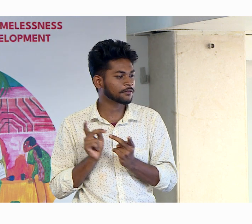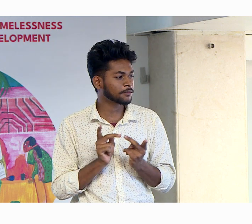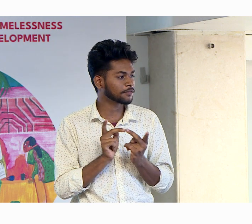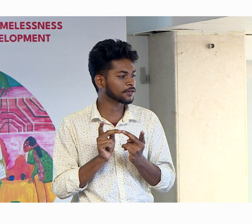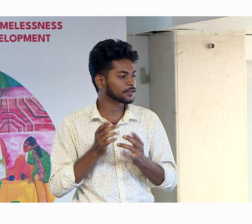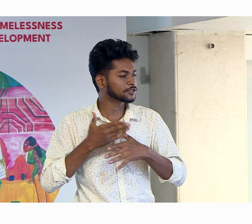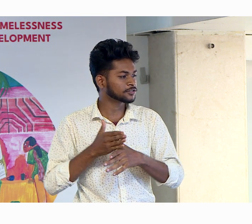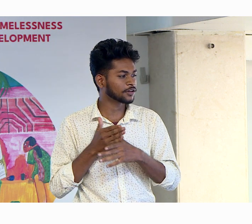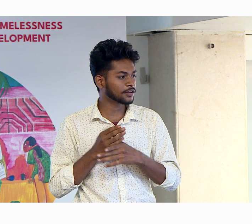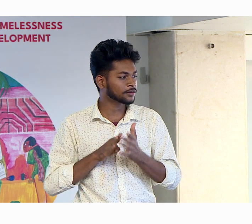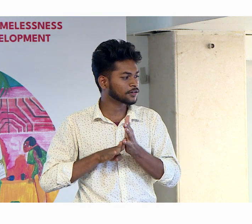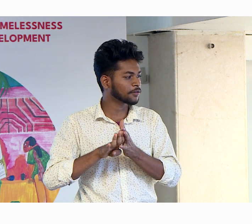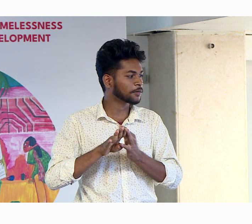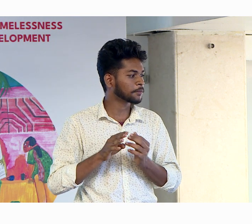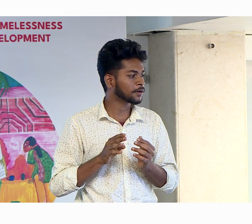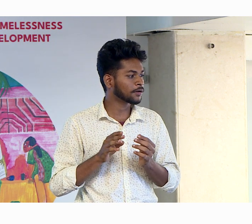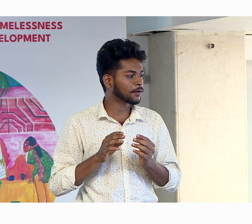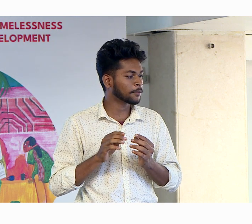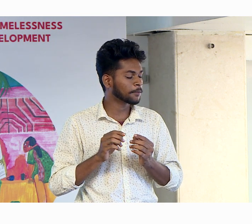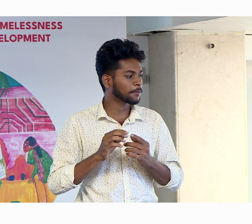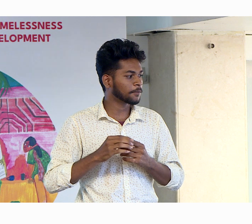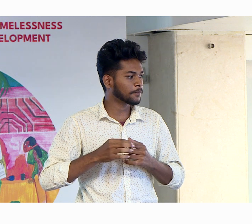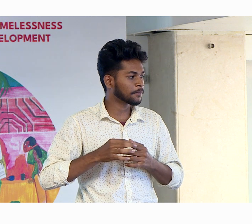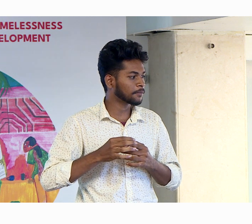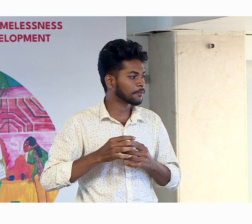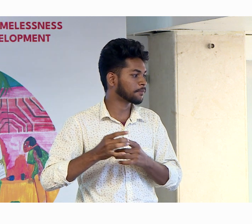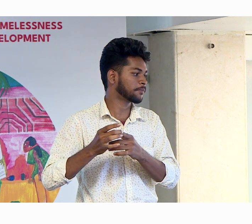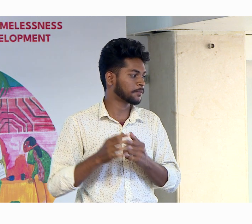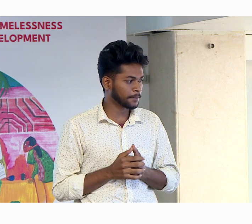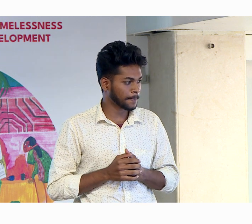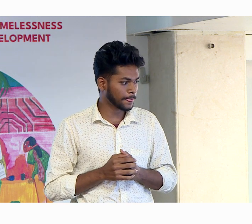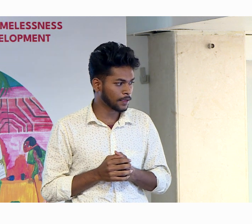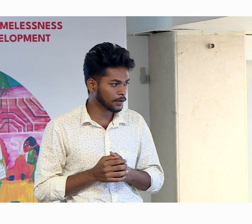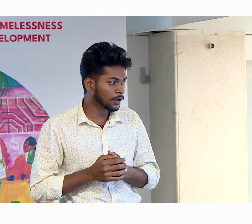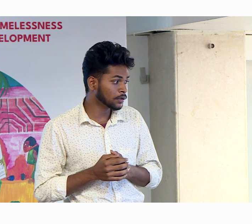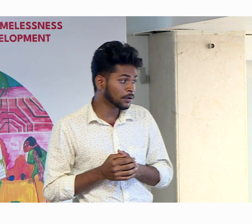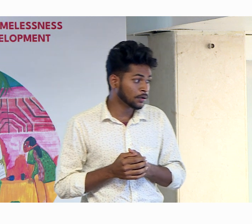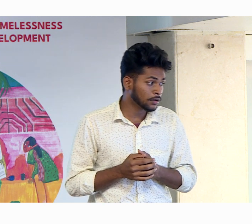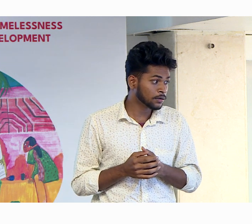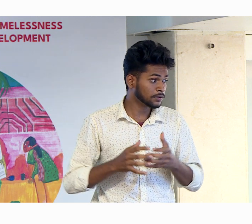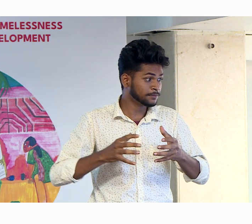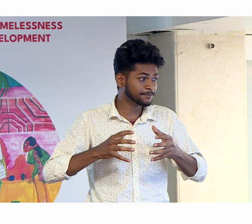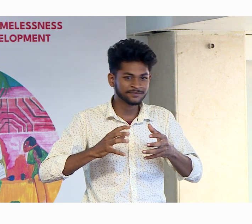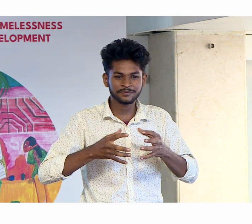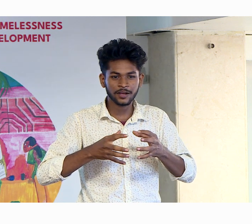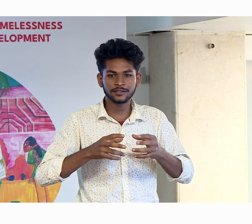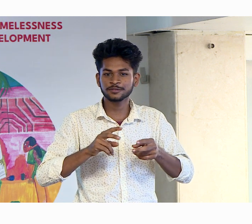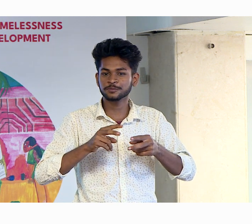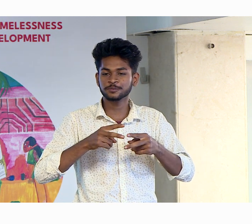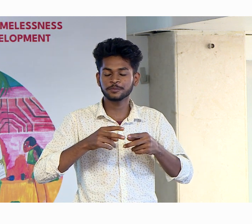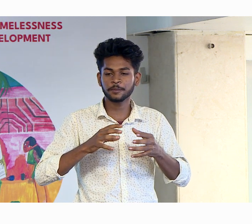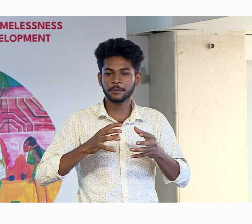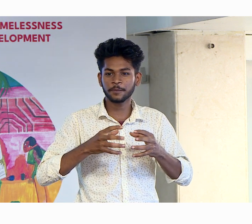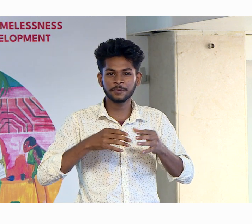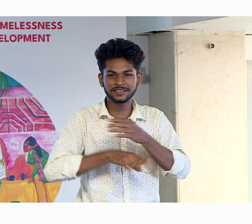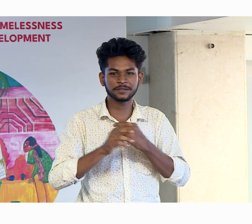ownership of changes so that they can sustain those changes that are being made in practice, or that they're being asked to make